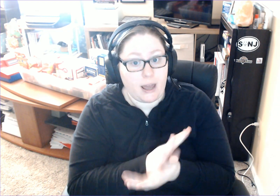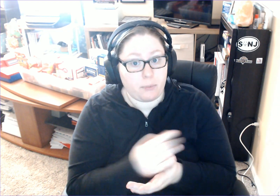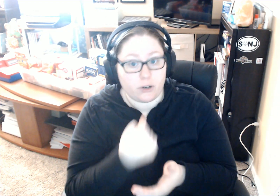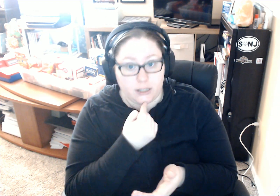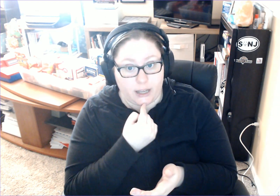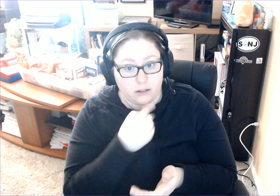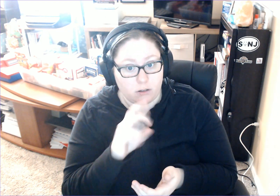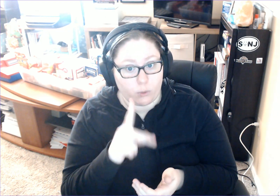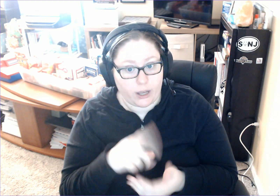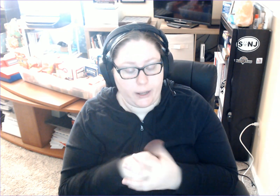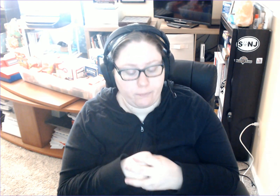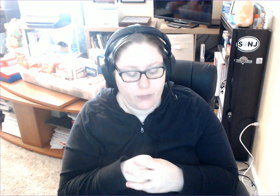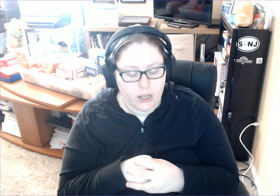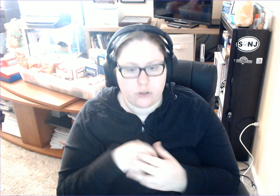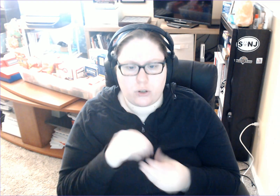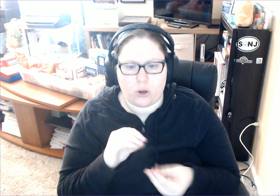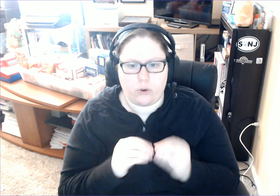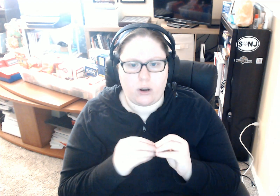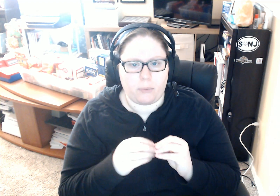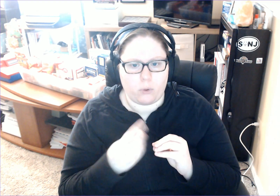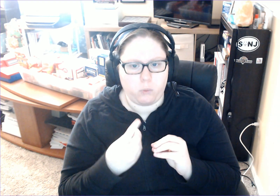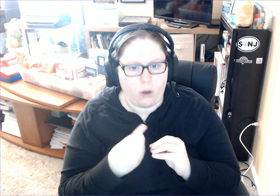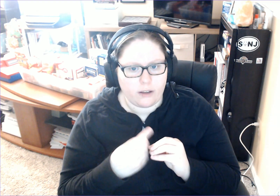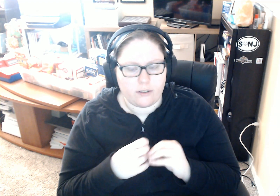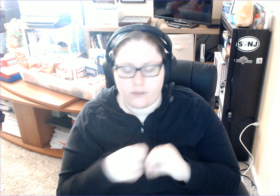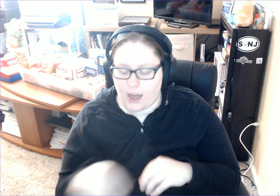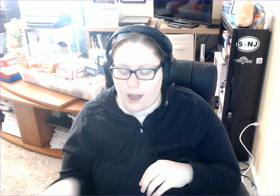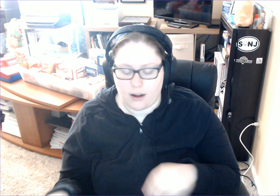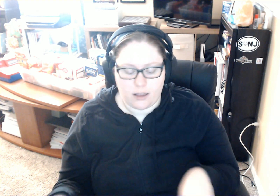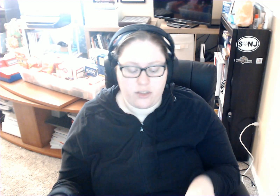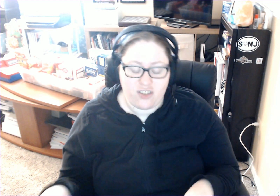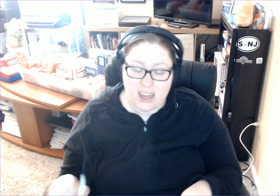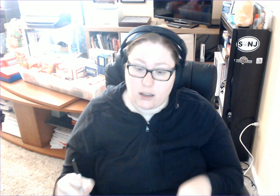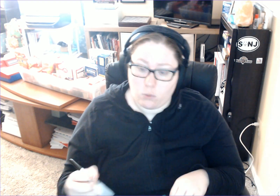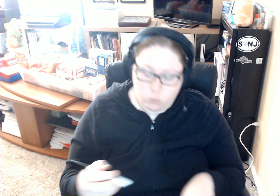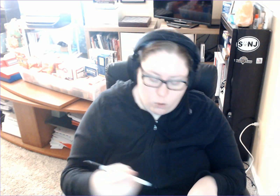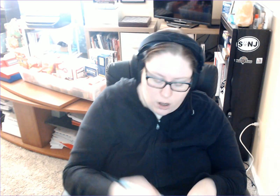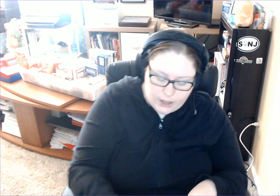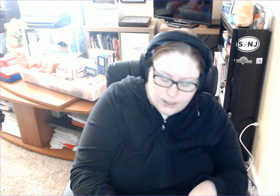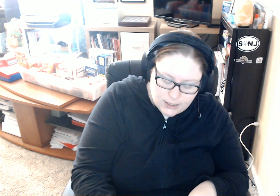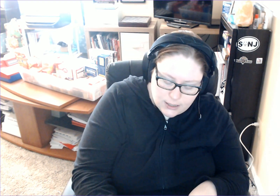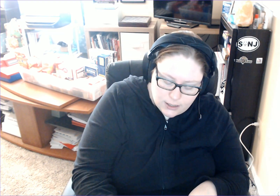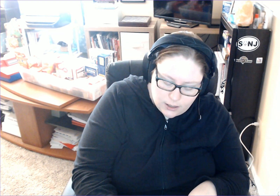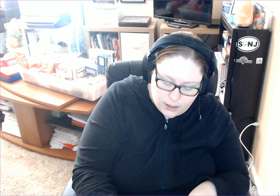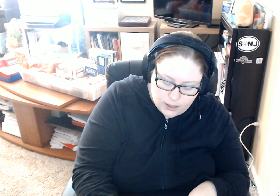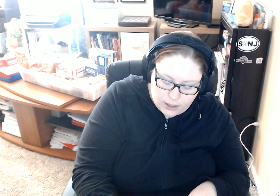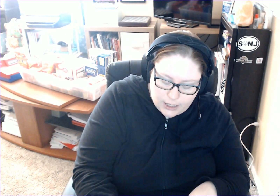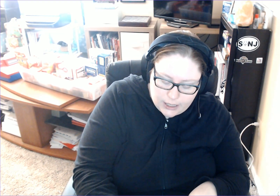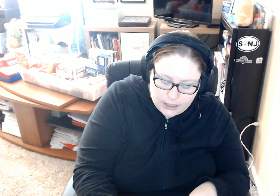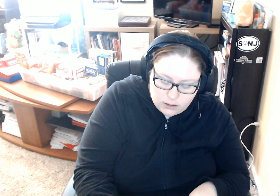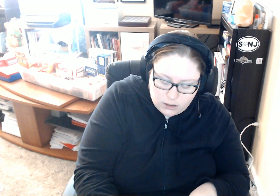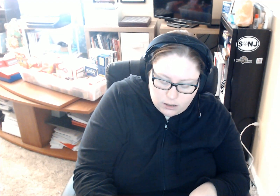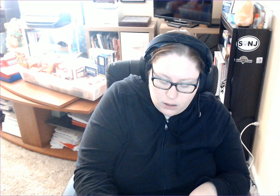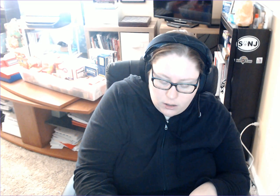said, okay? So number 1 of that, I think, was in